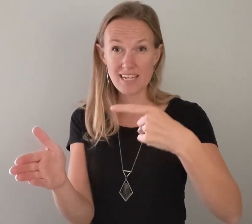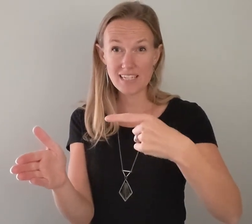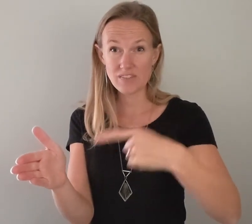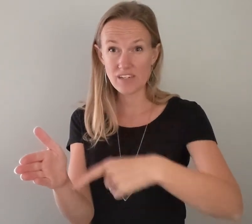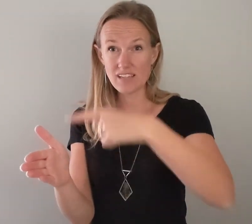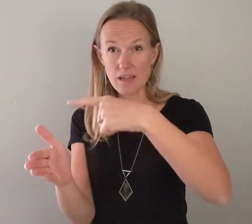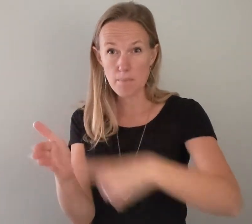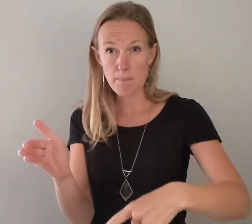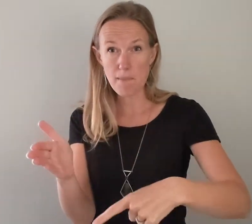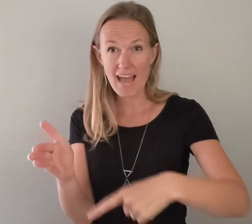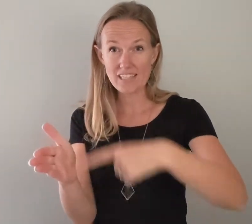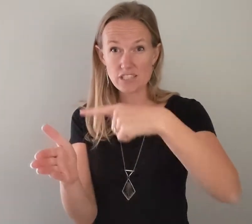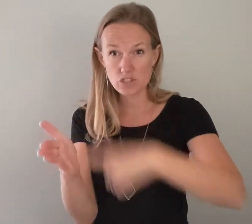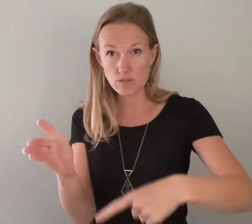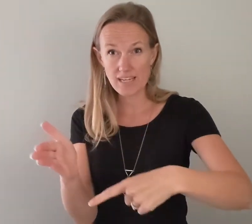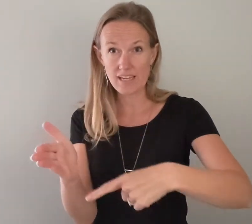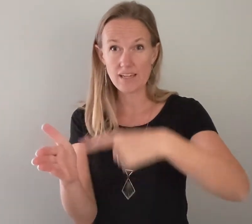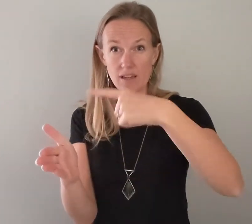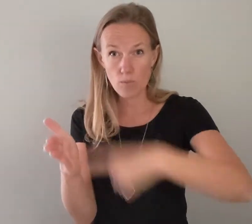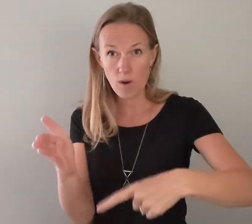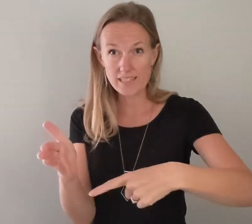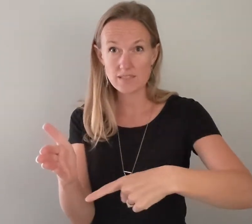index finger like a match striking, okay? What?